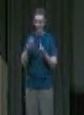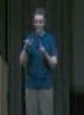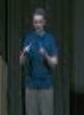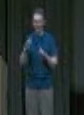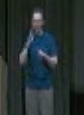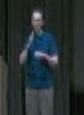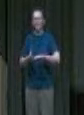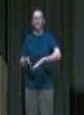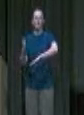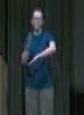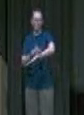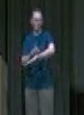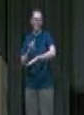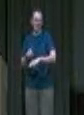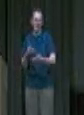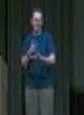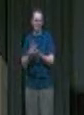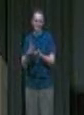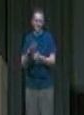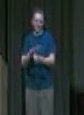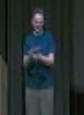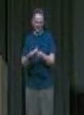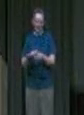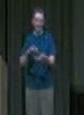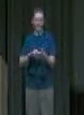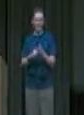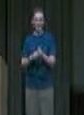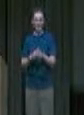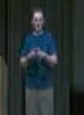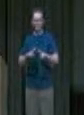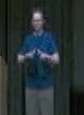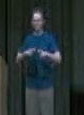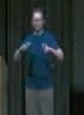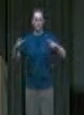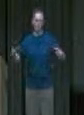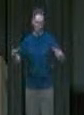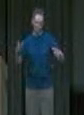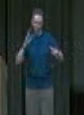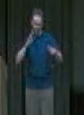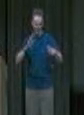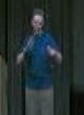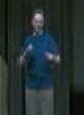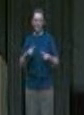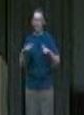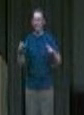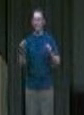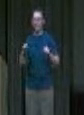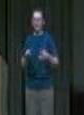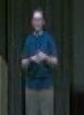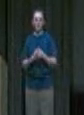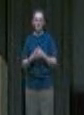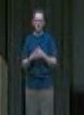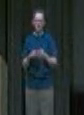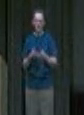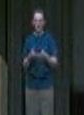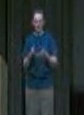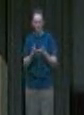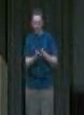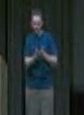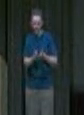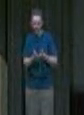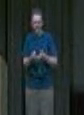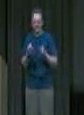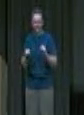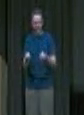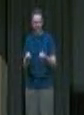be improving that parking lot, which means expanding it. Expanding it so we can launch barges from there.